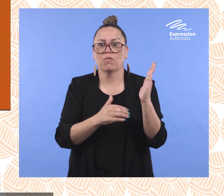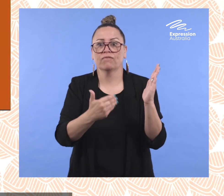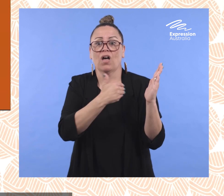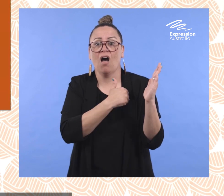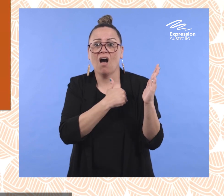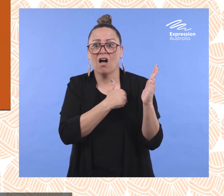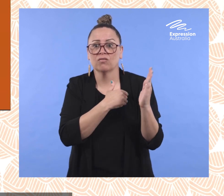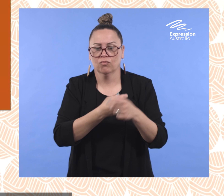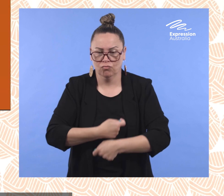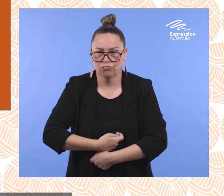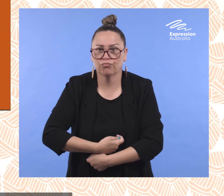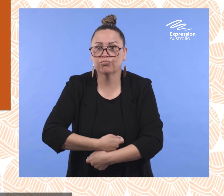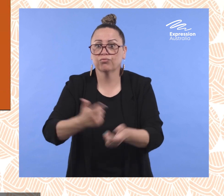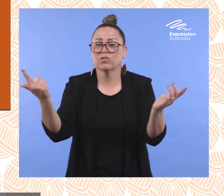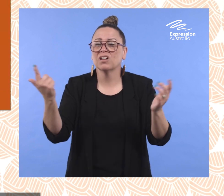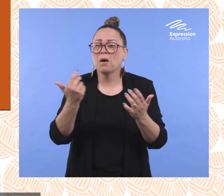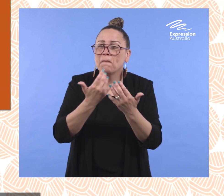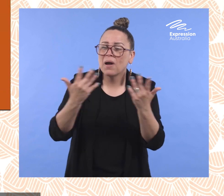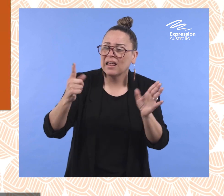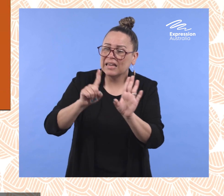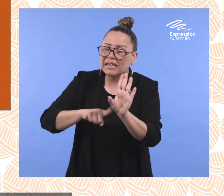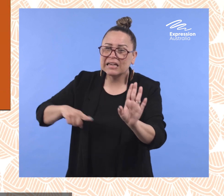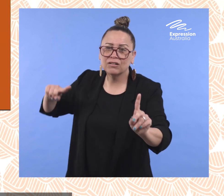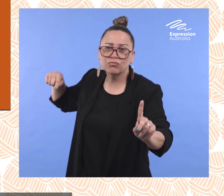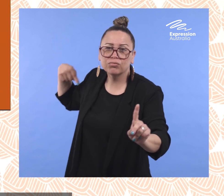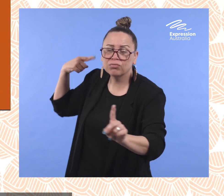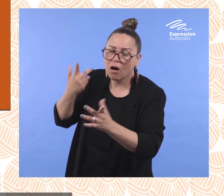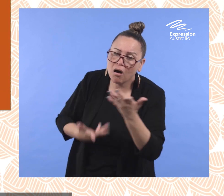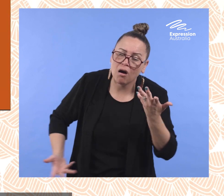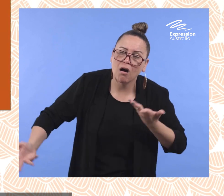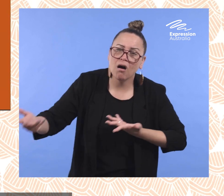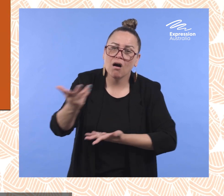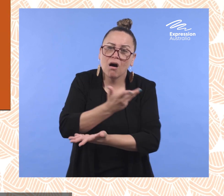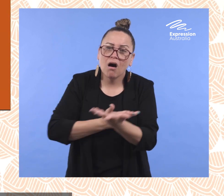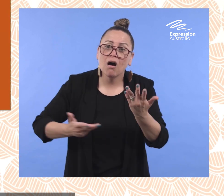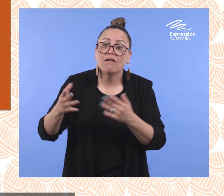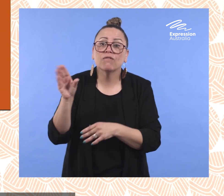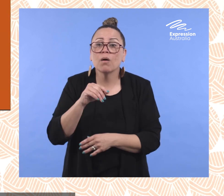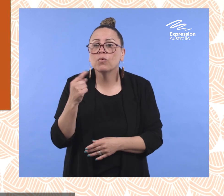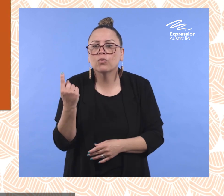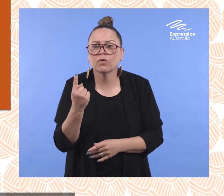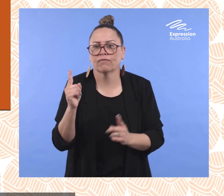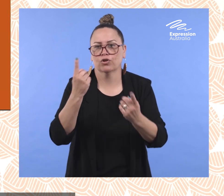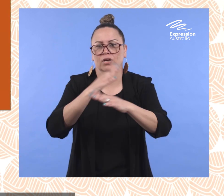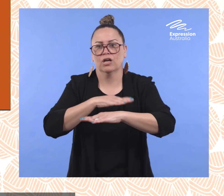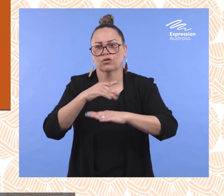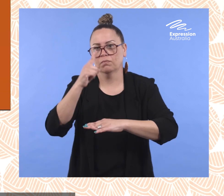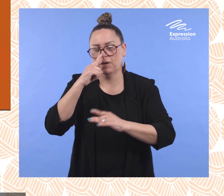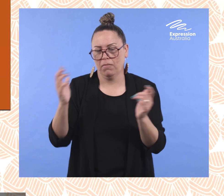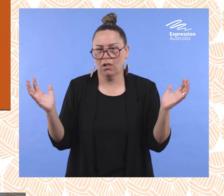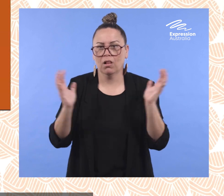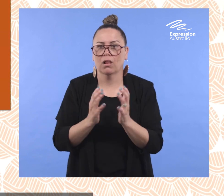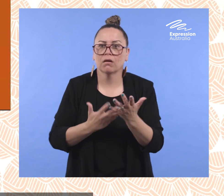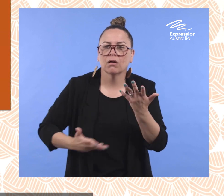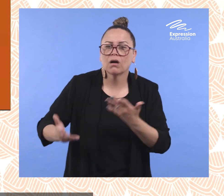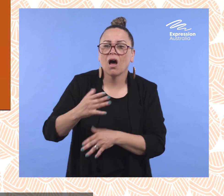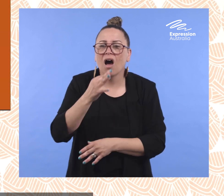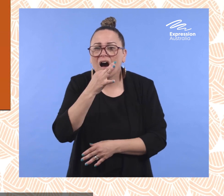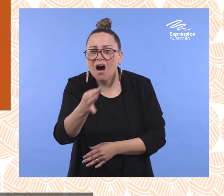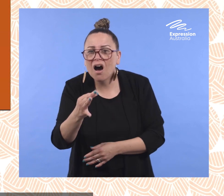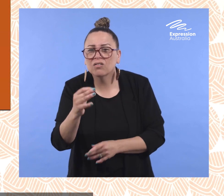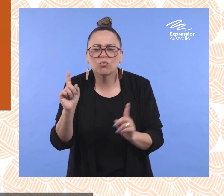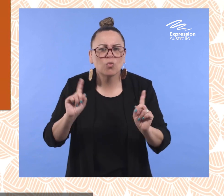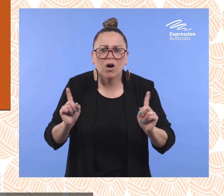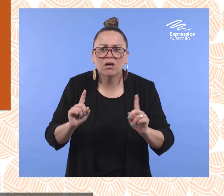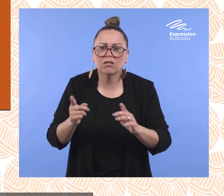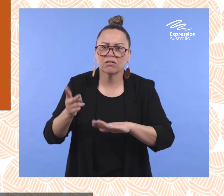Uluru Statement from the Heart was released. This took years of consultation and conversation amongst First Nations peoples, and in it they asked for